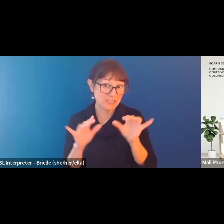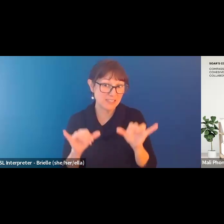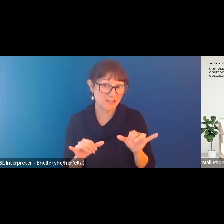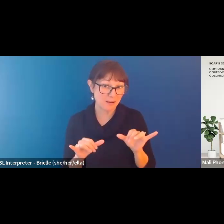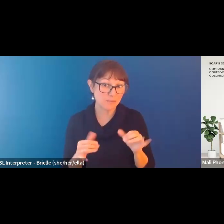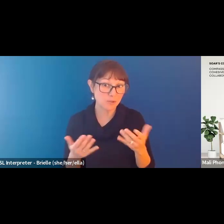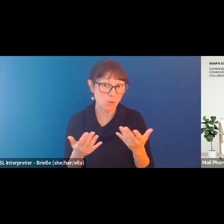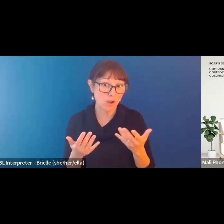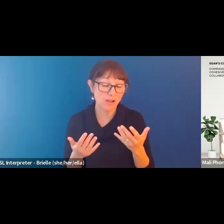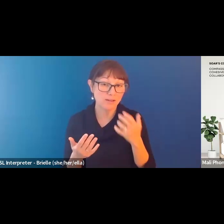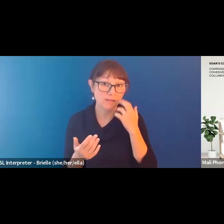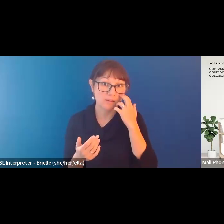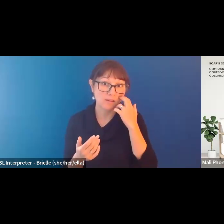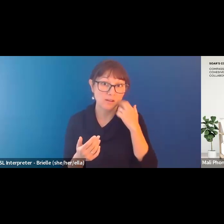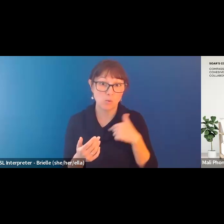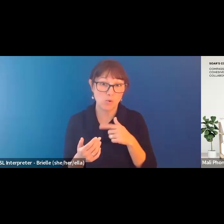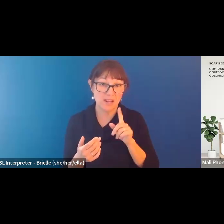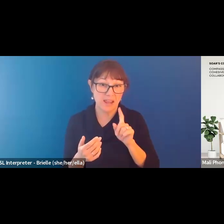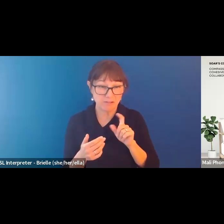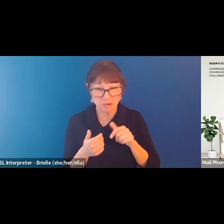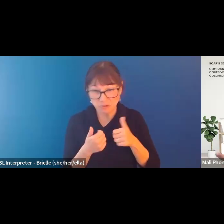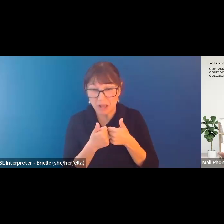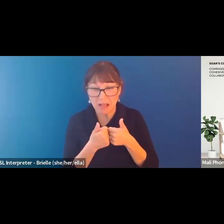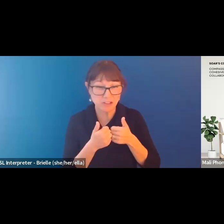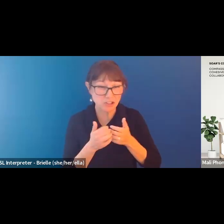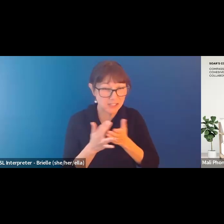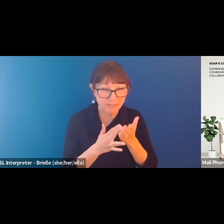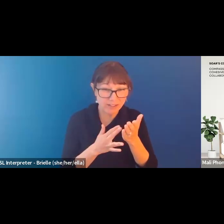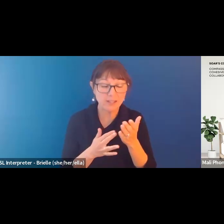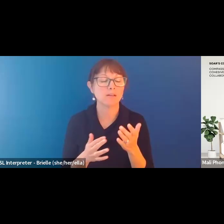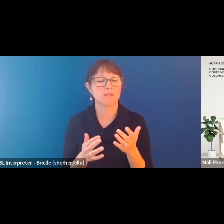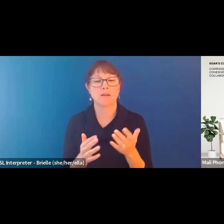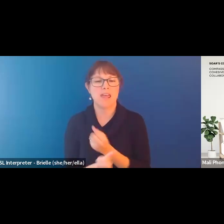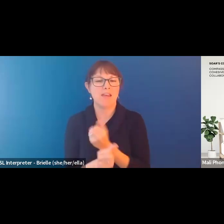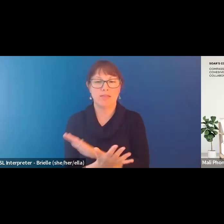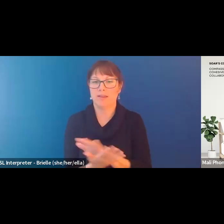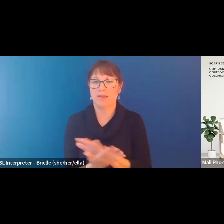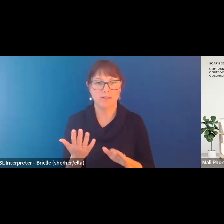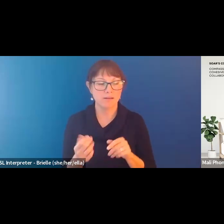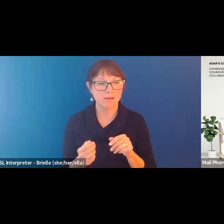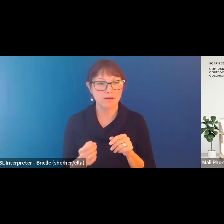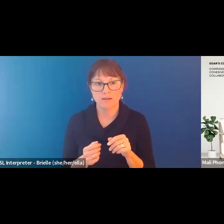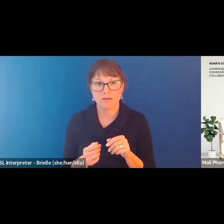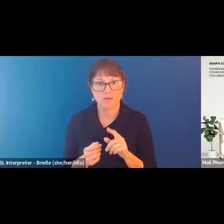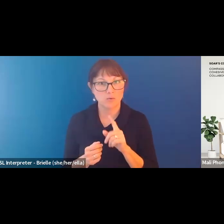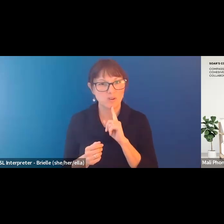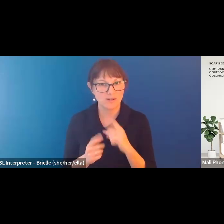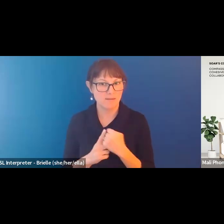are challenged with navigating. All of those things really kind